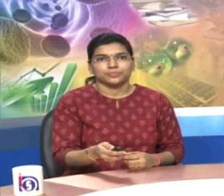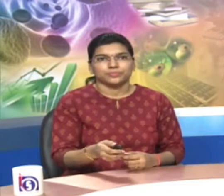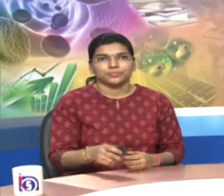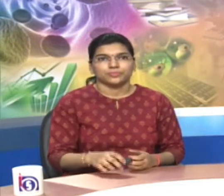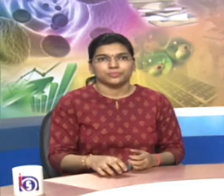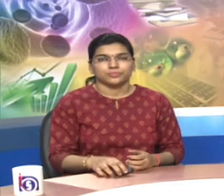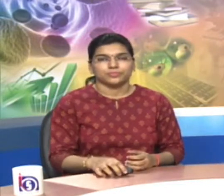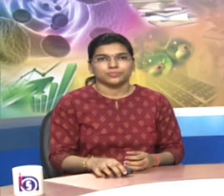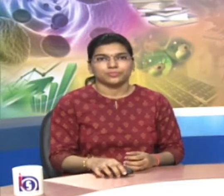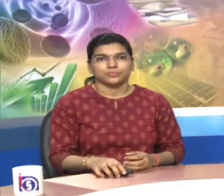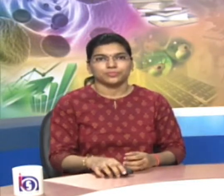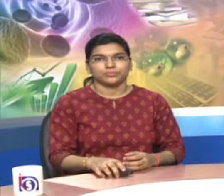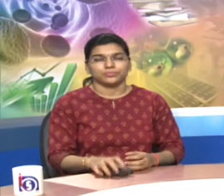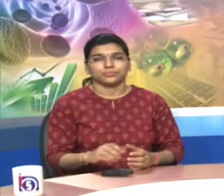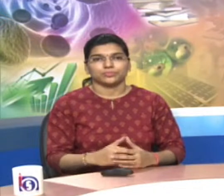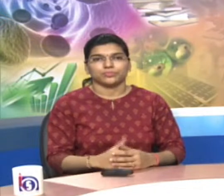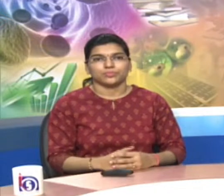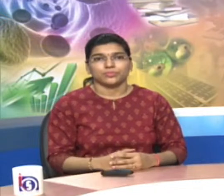taking the print.